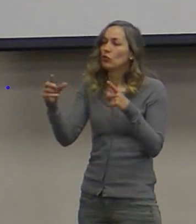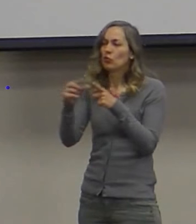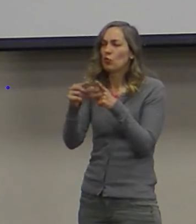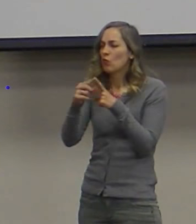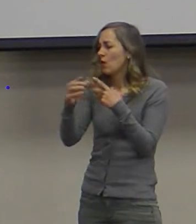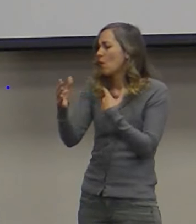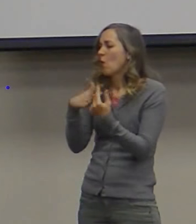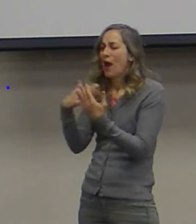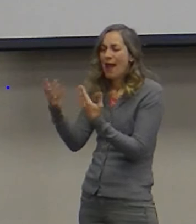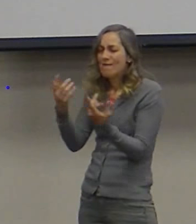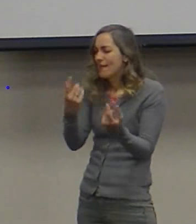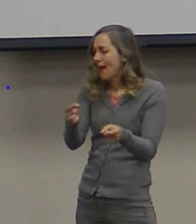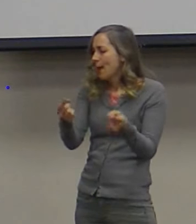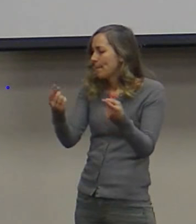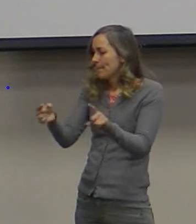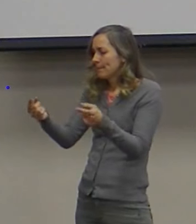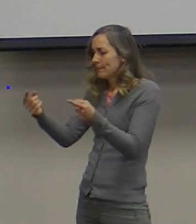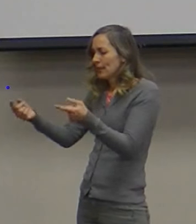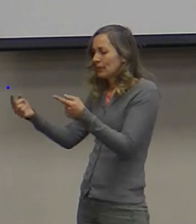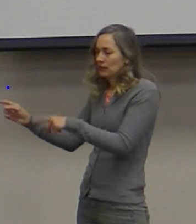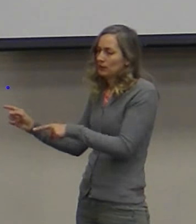what comes our way.